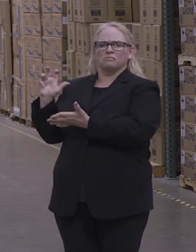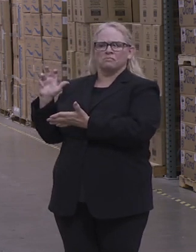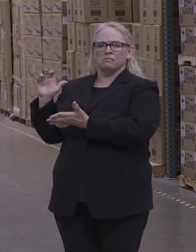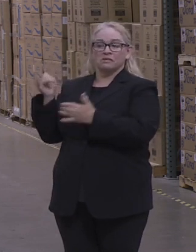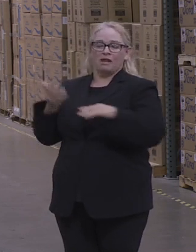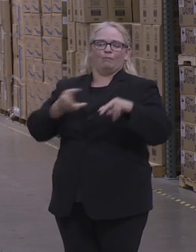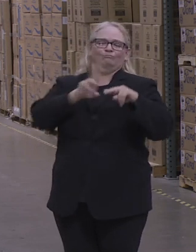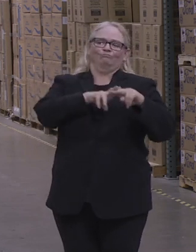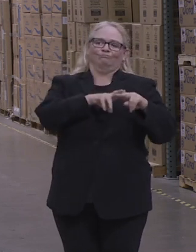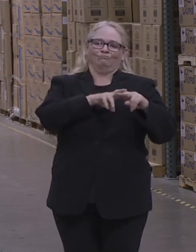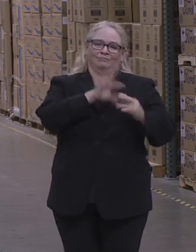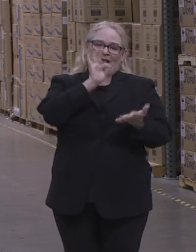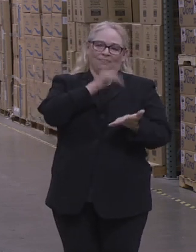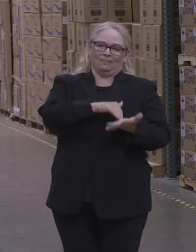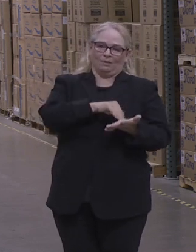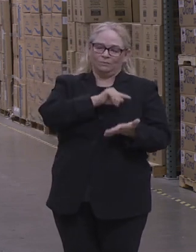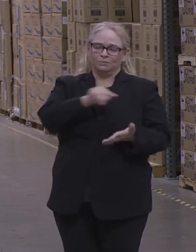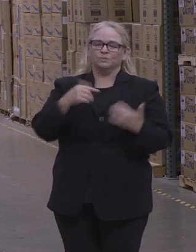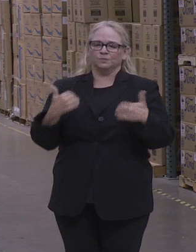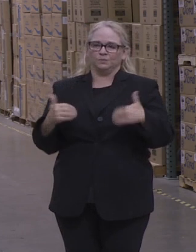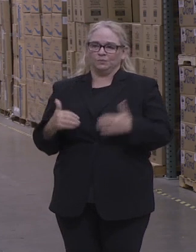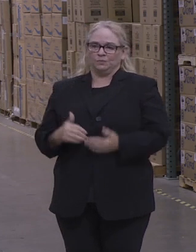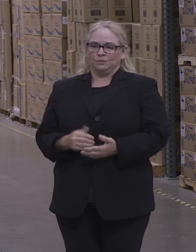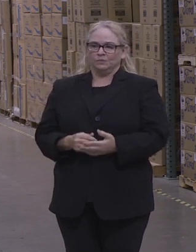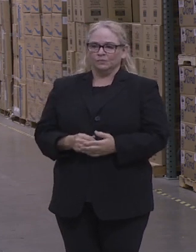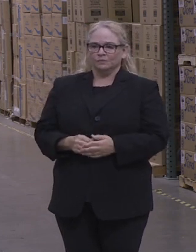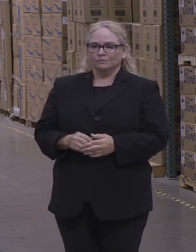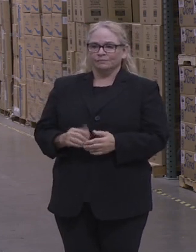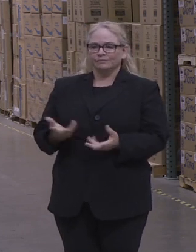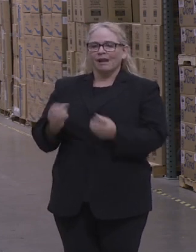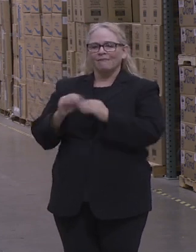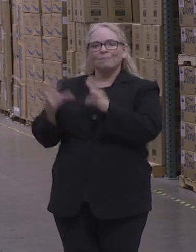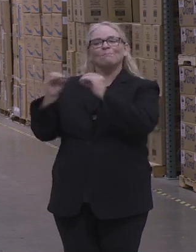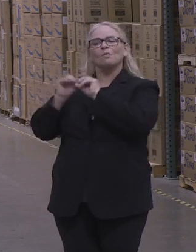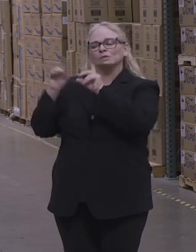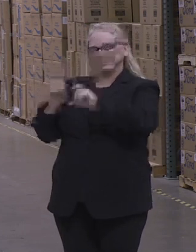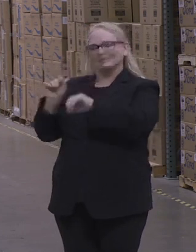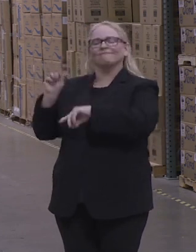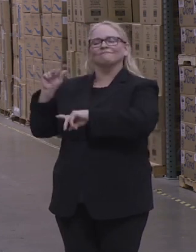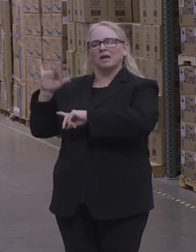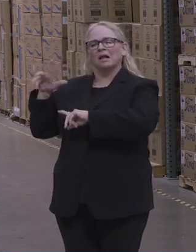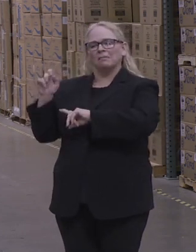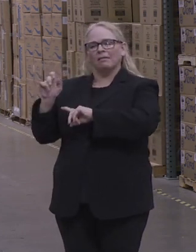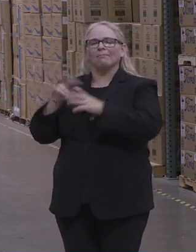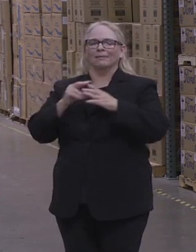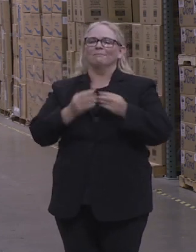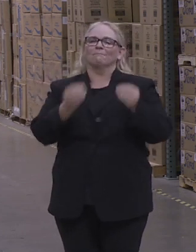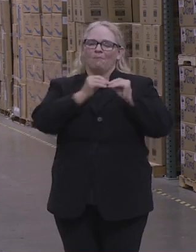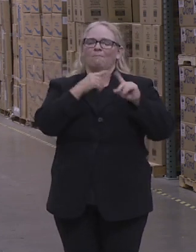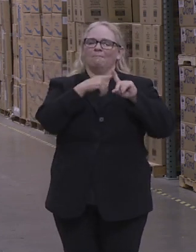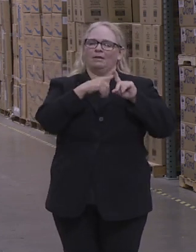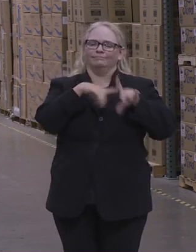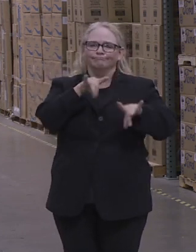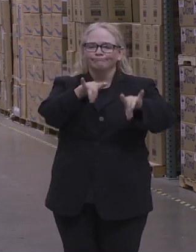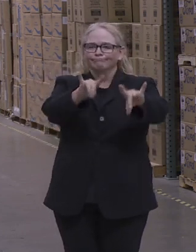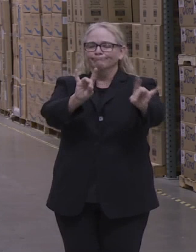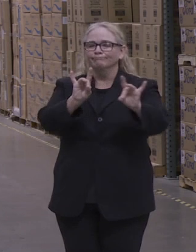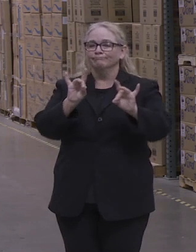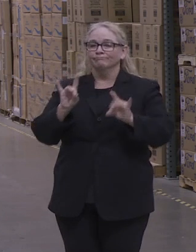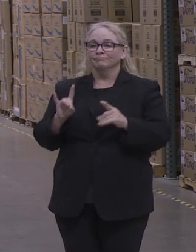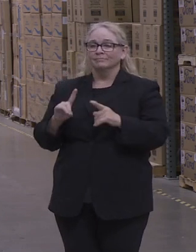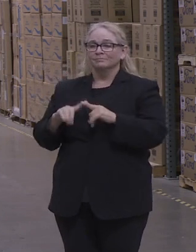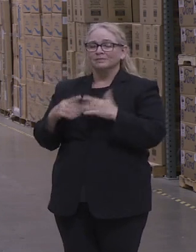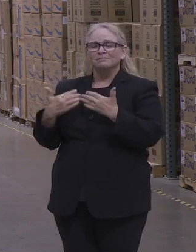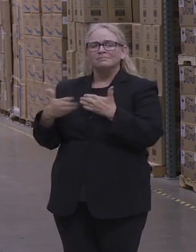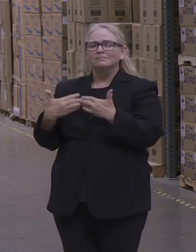continue to increase. More tests, obviously more positives, but nonetheless, positivity rate continues